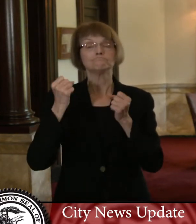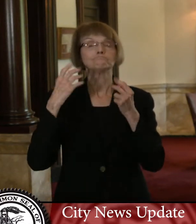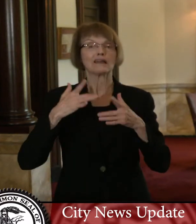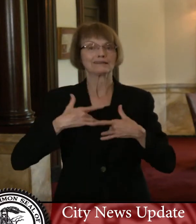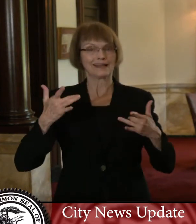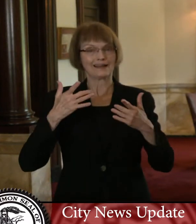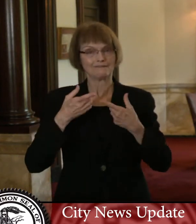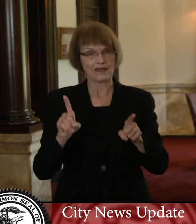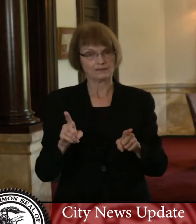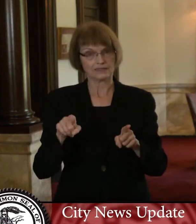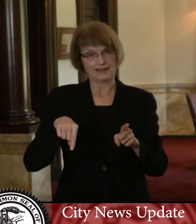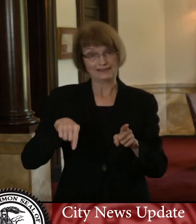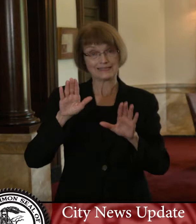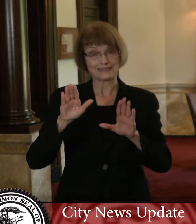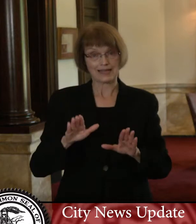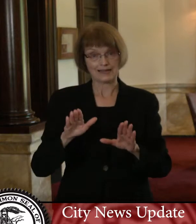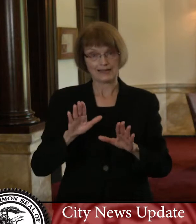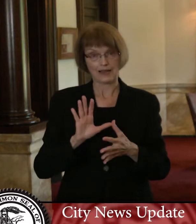joining our